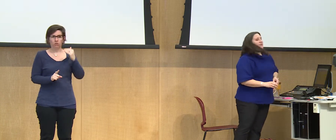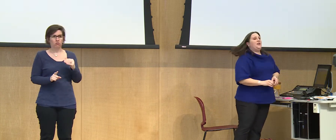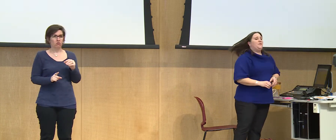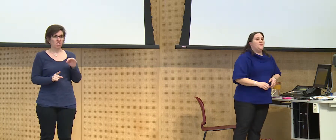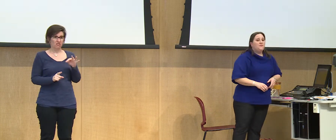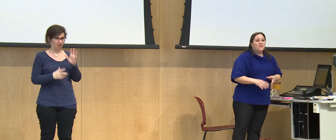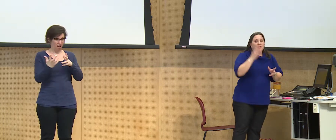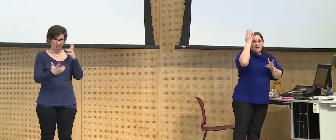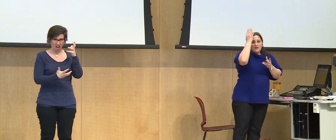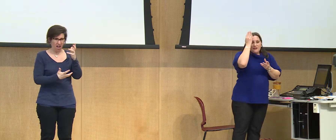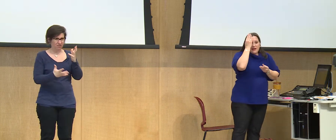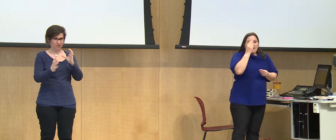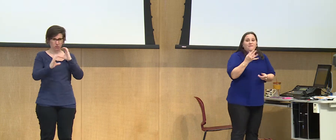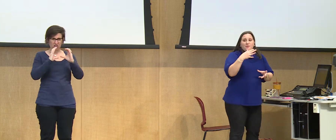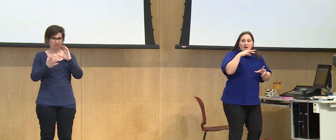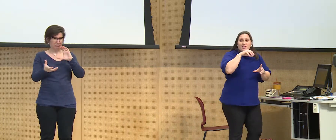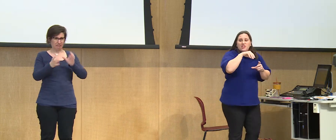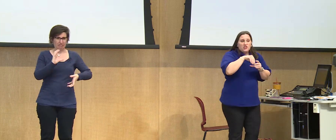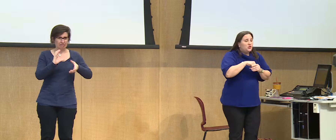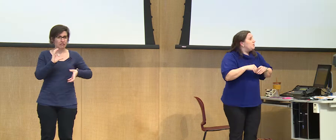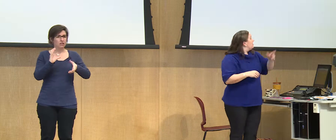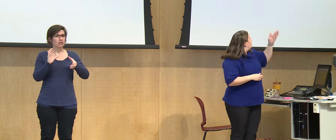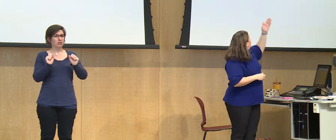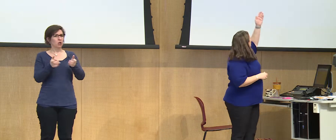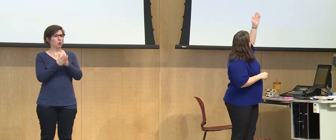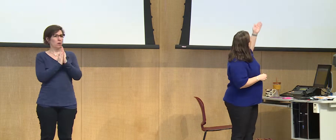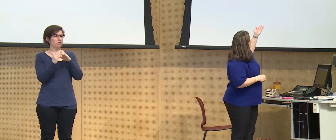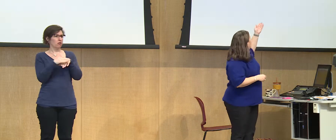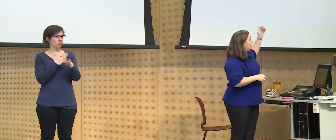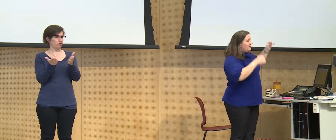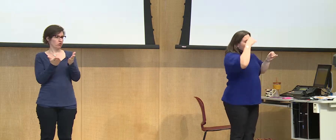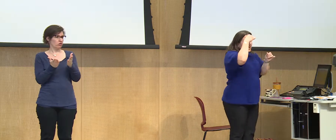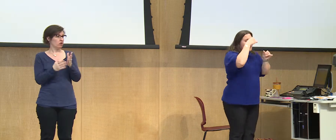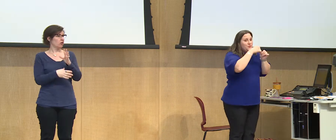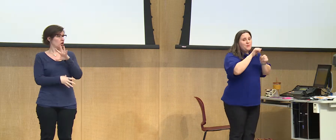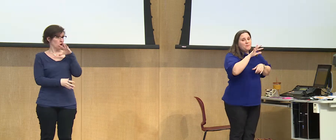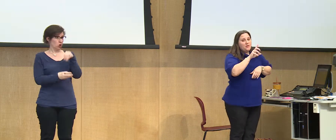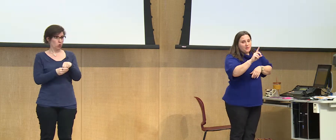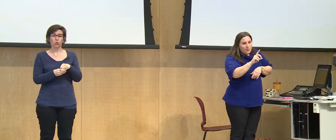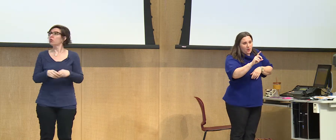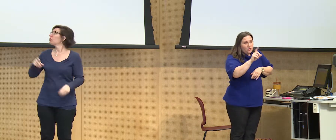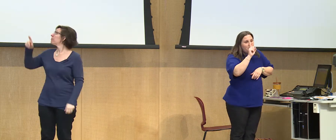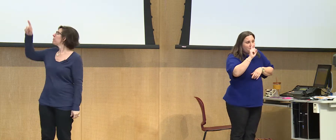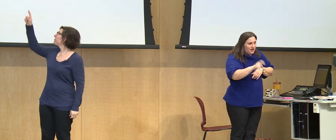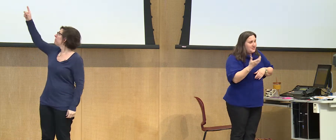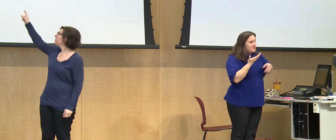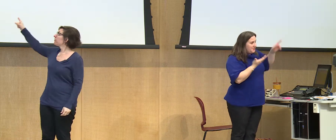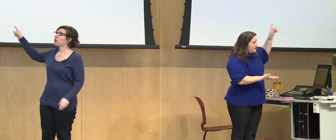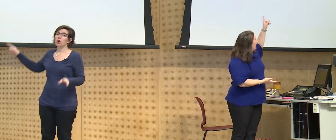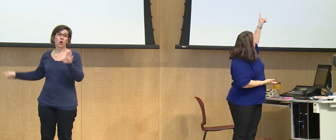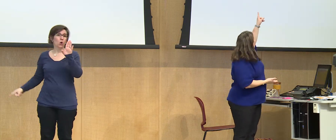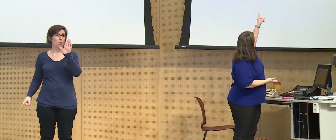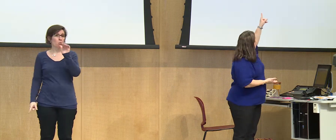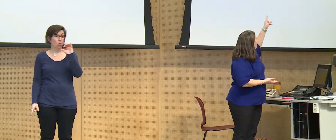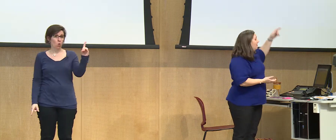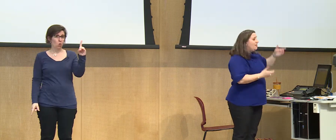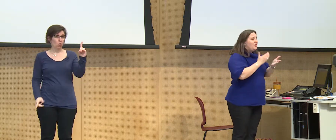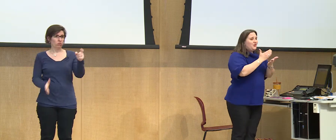So, information to include, and remember the bold must be there. So